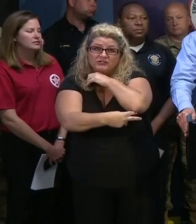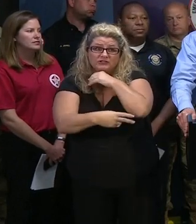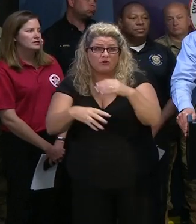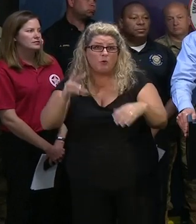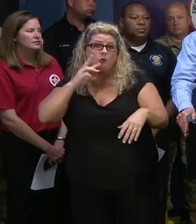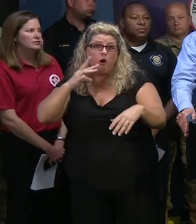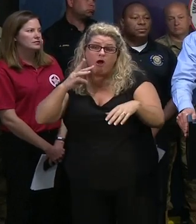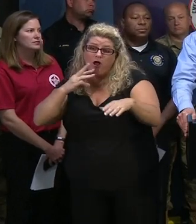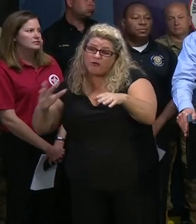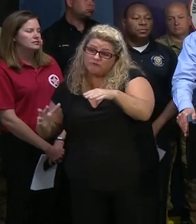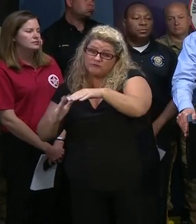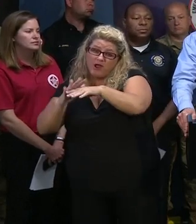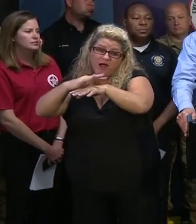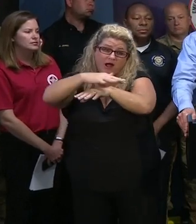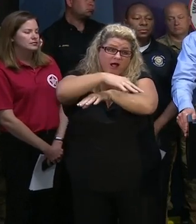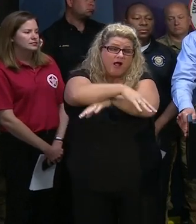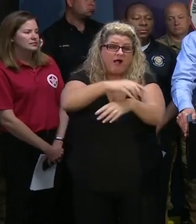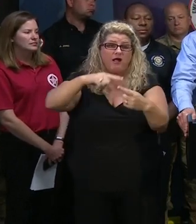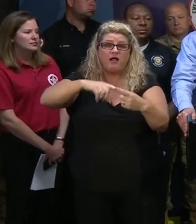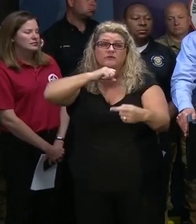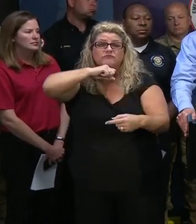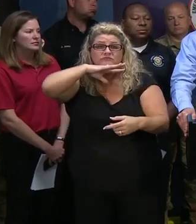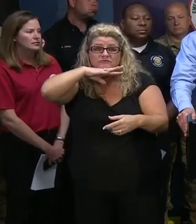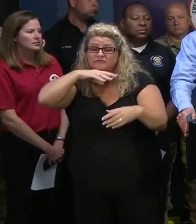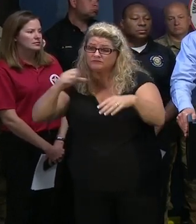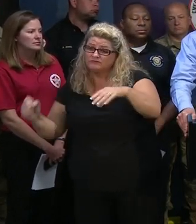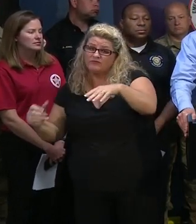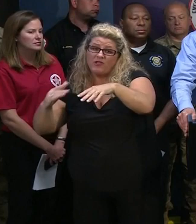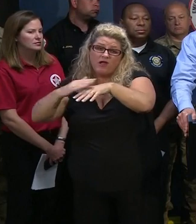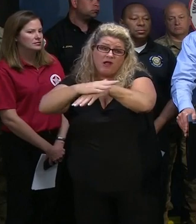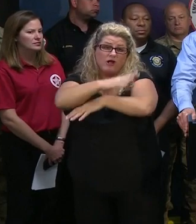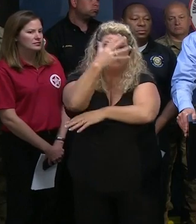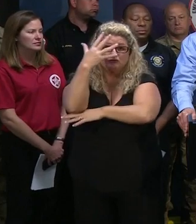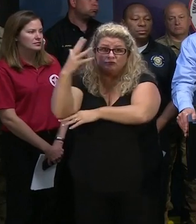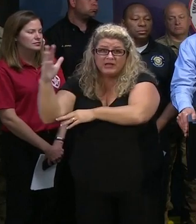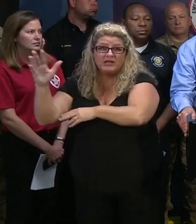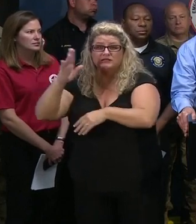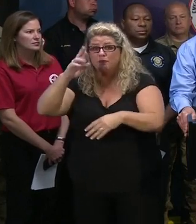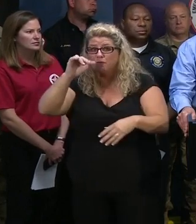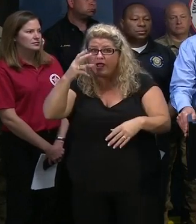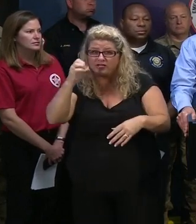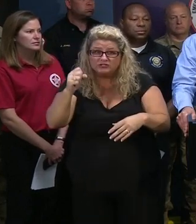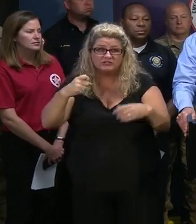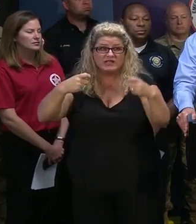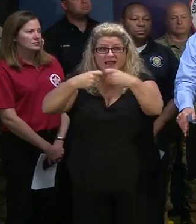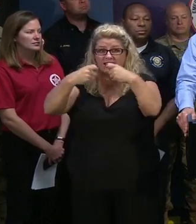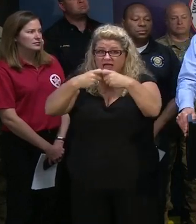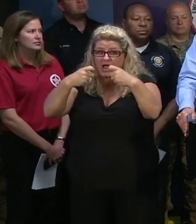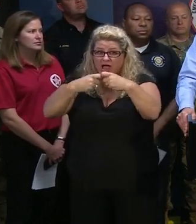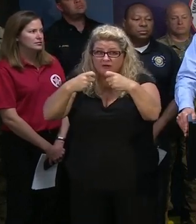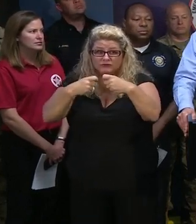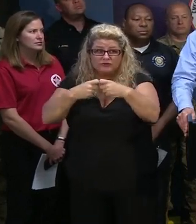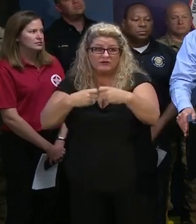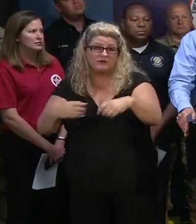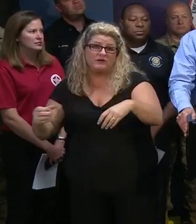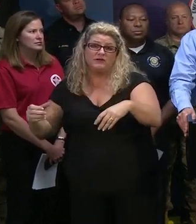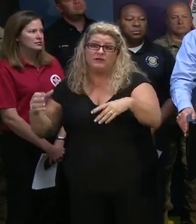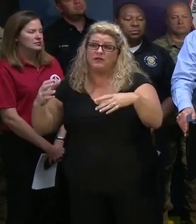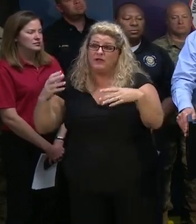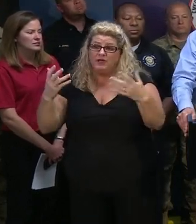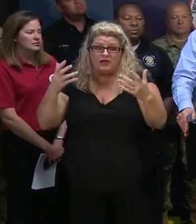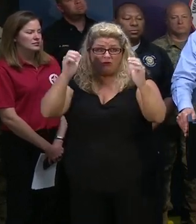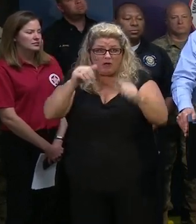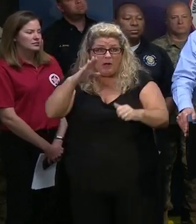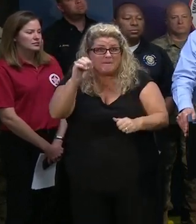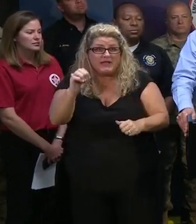may be debris on bridges, there'll be electrical lines will be down, possibly all over the state. There will be roads